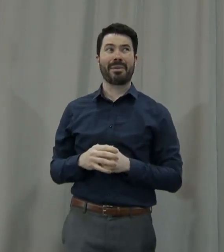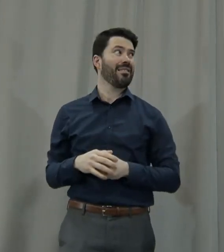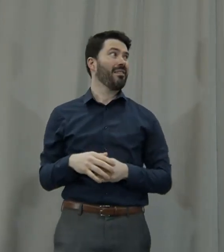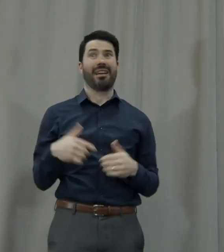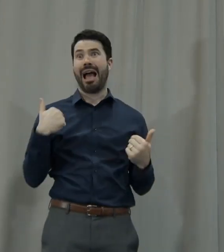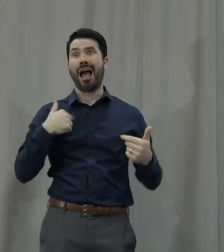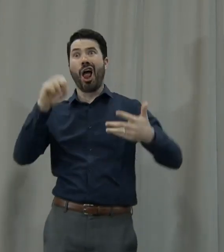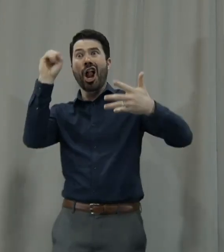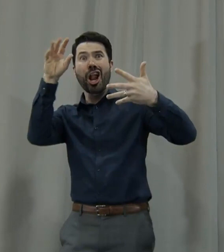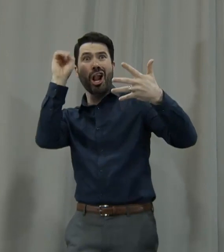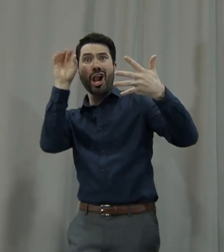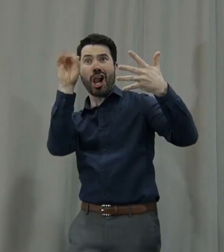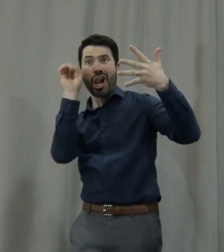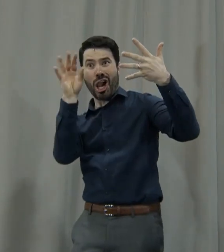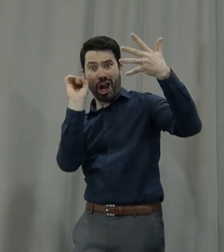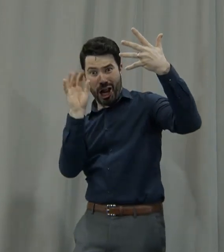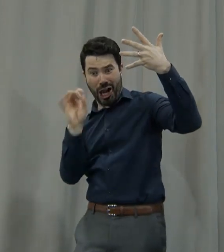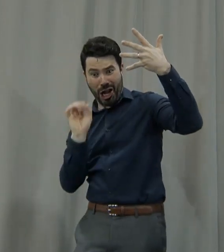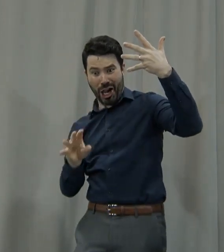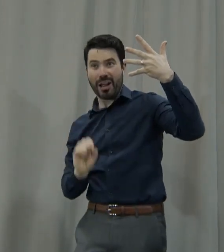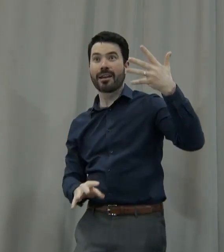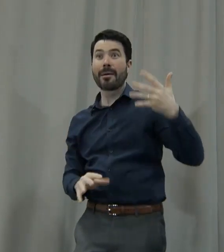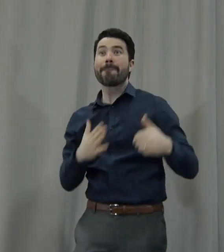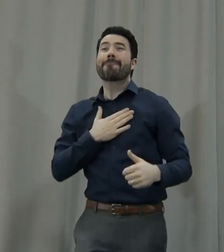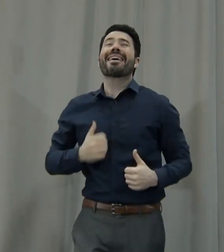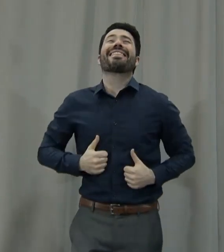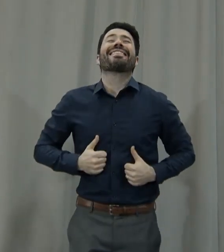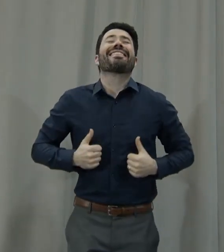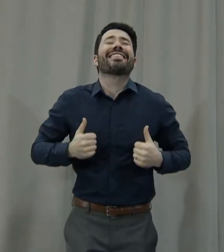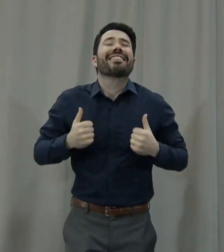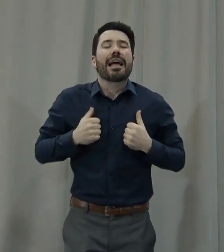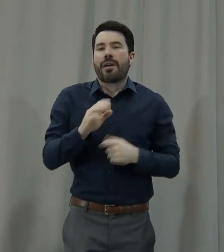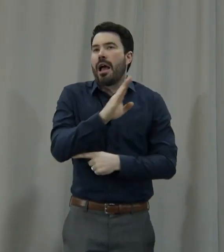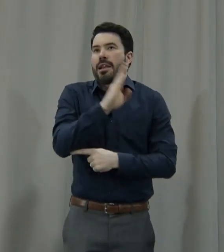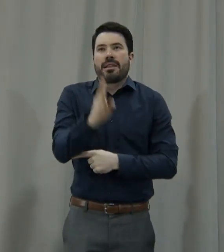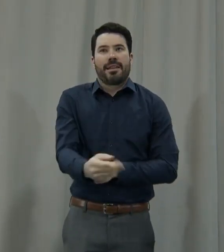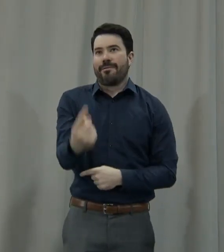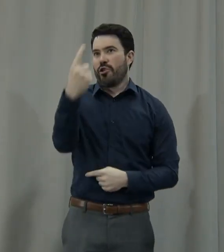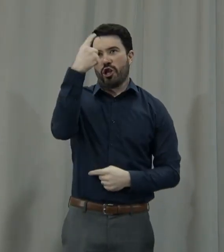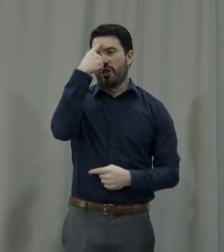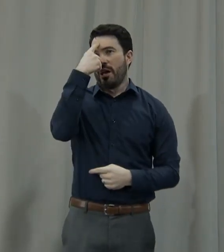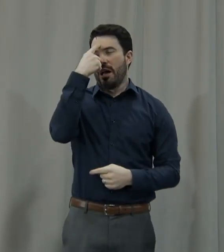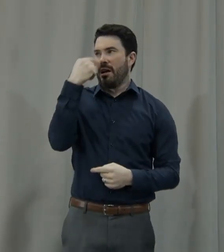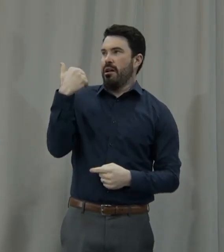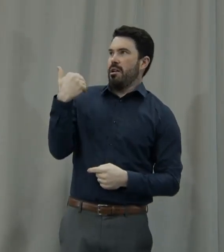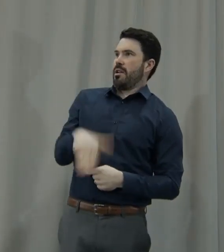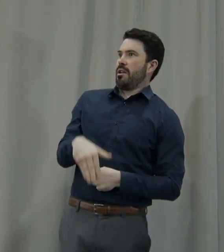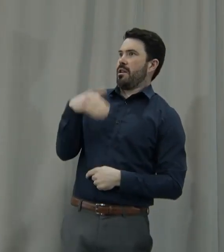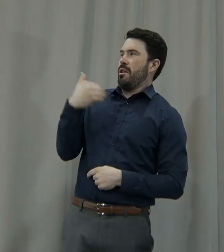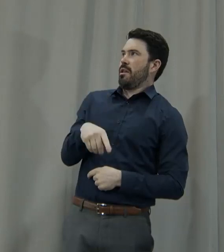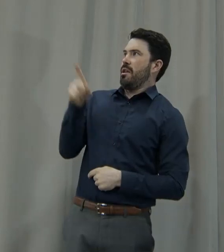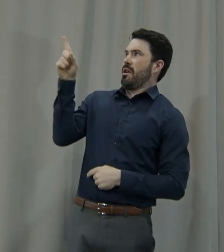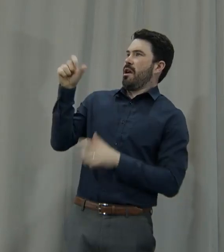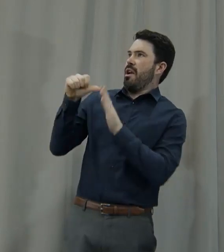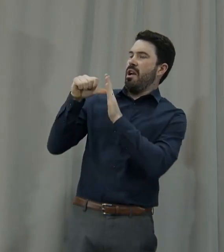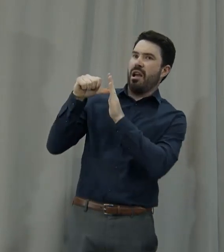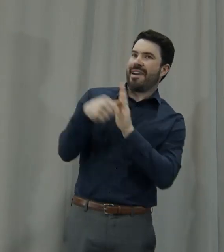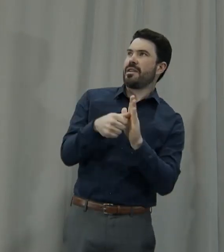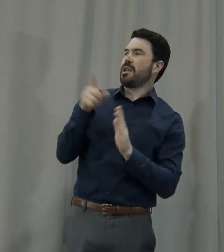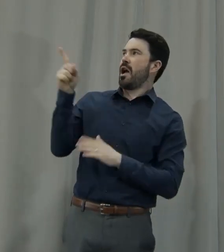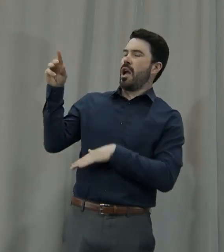In my lifetime, I never thought that level of emphasis and change would be driven